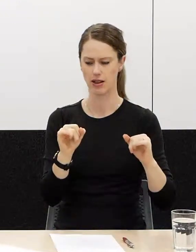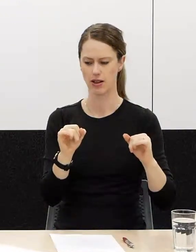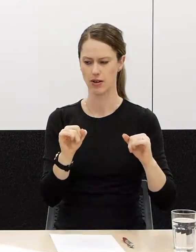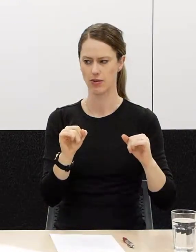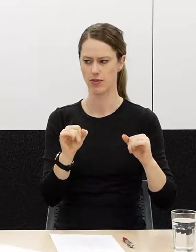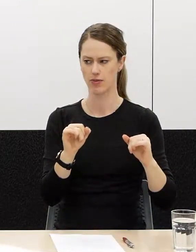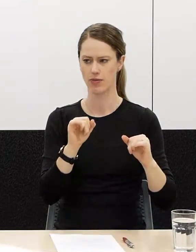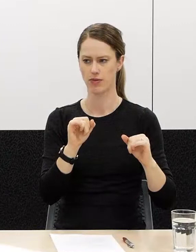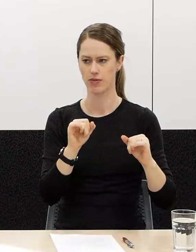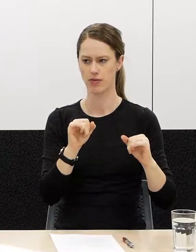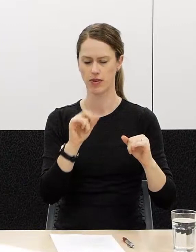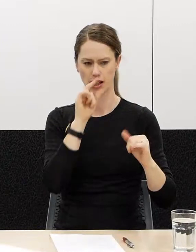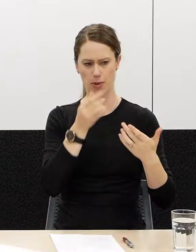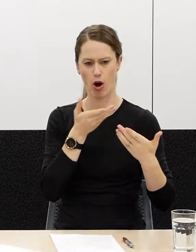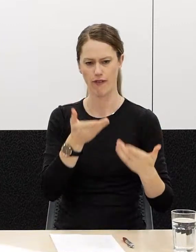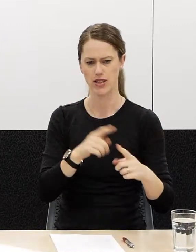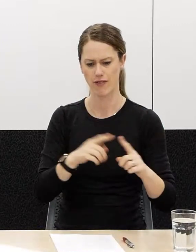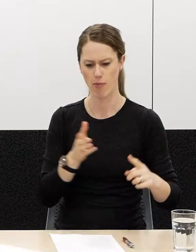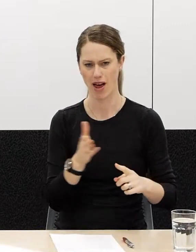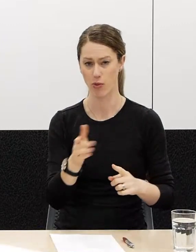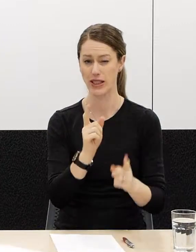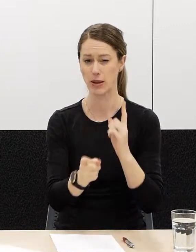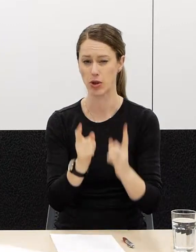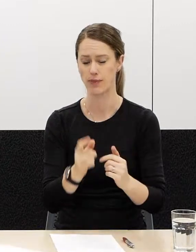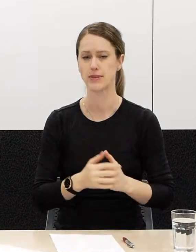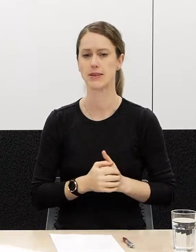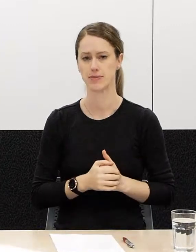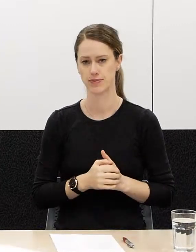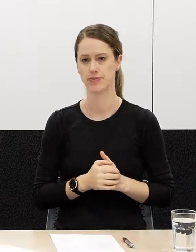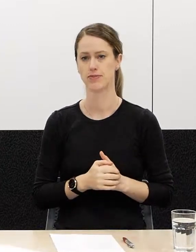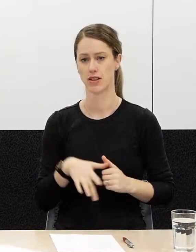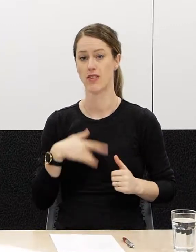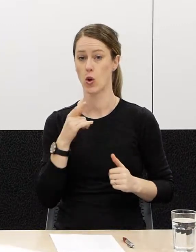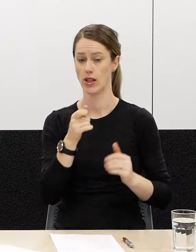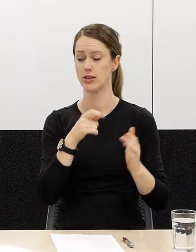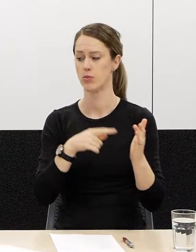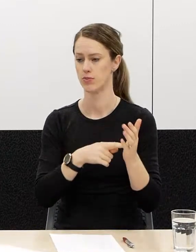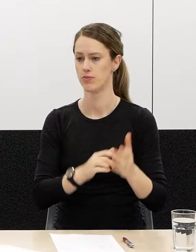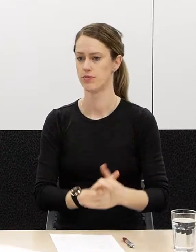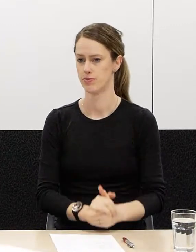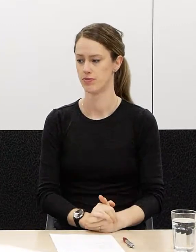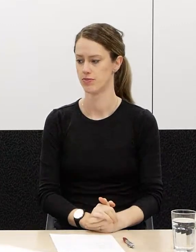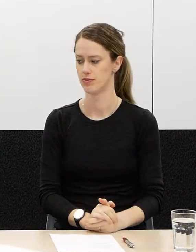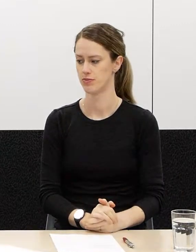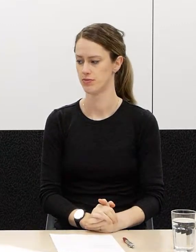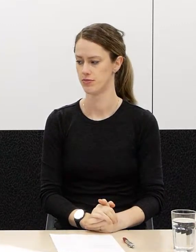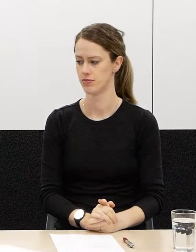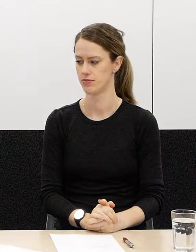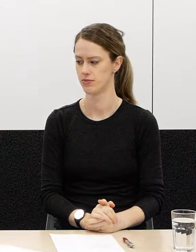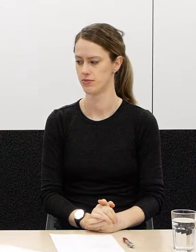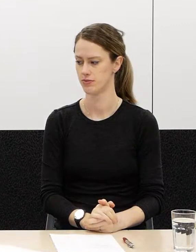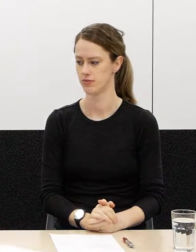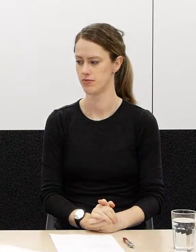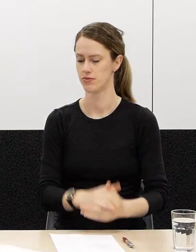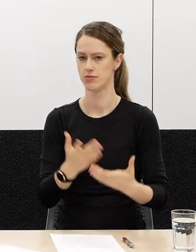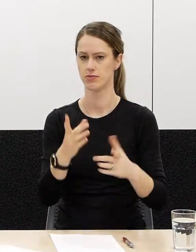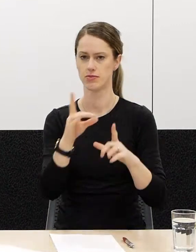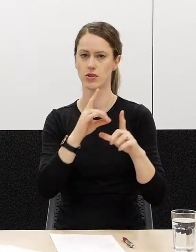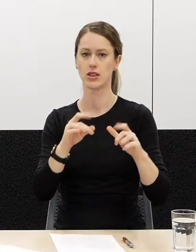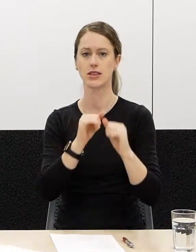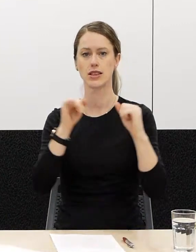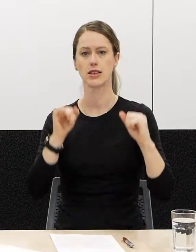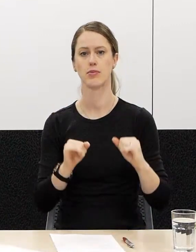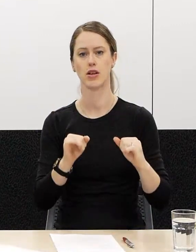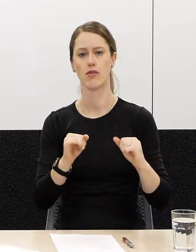get, offered quite a different pathway sometimes. So I think that's really important. How we can design a system to deliver